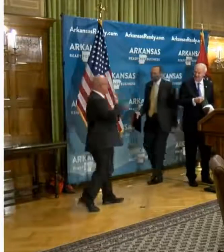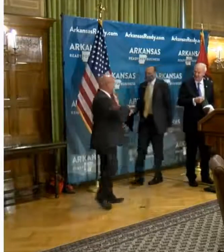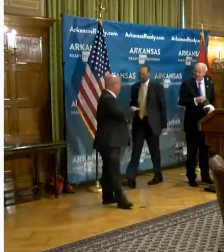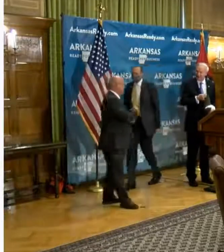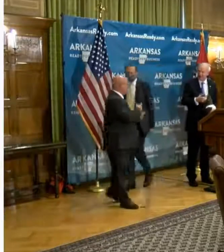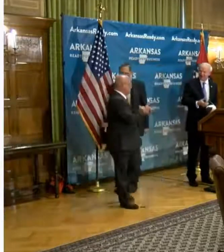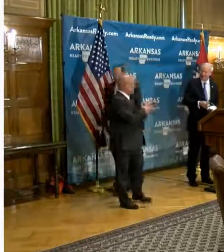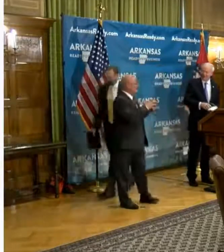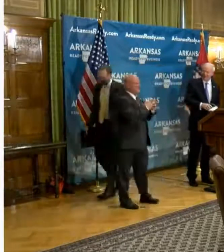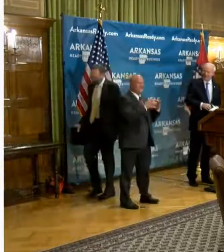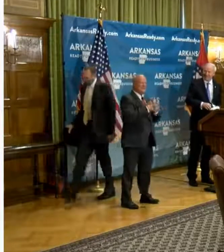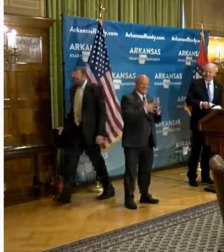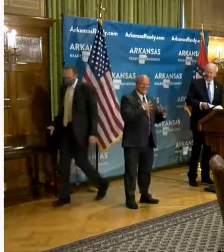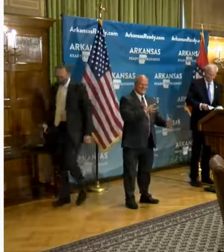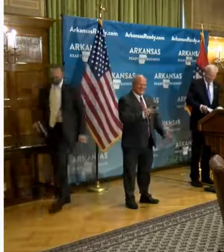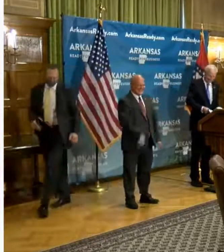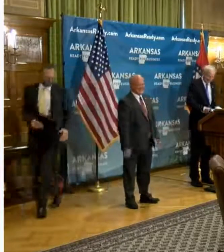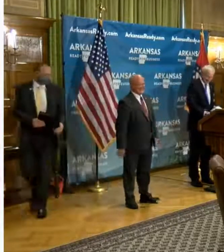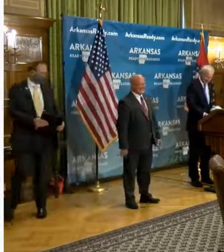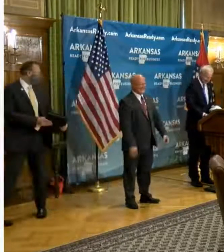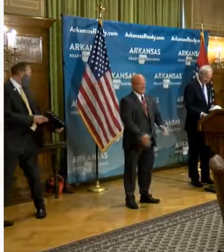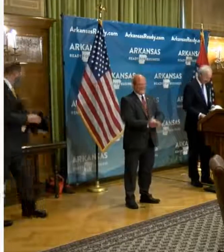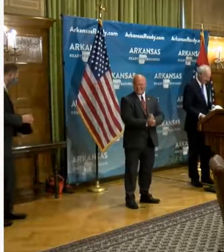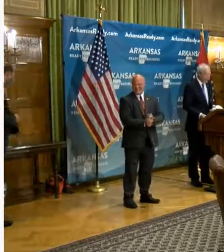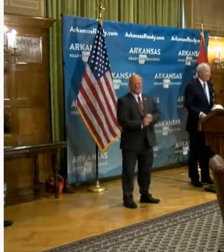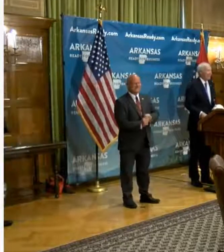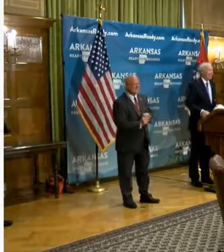Oh, Eddie, what are you smiling about today?